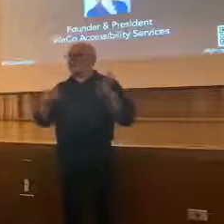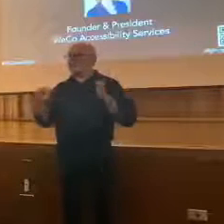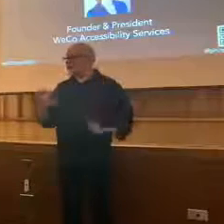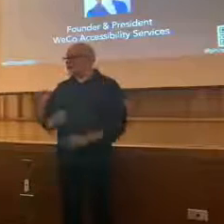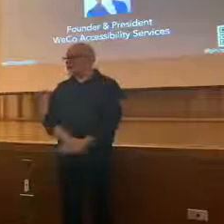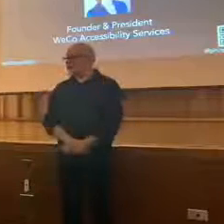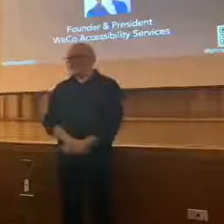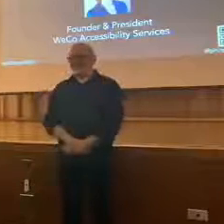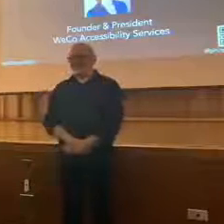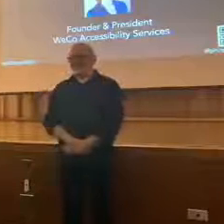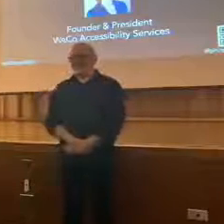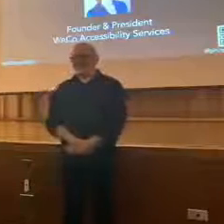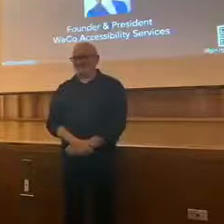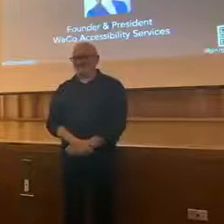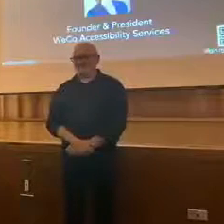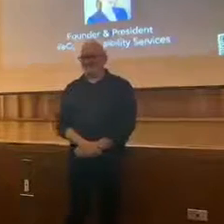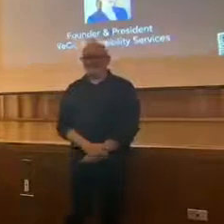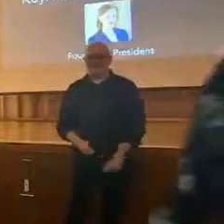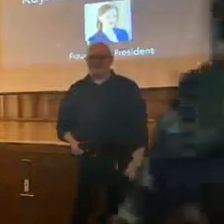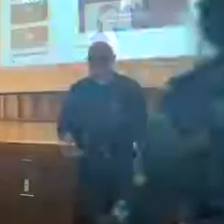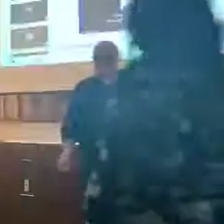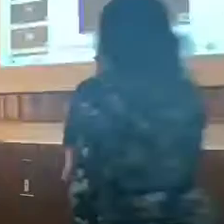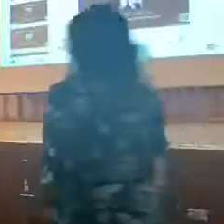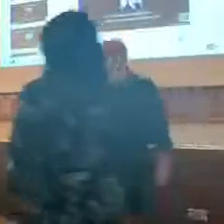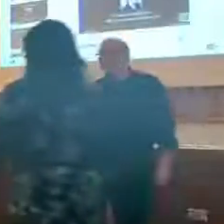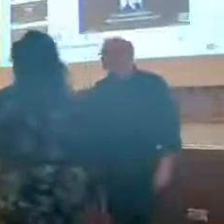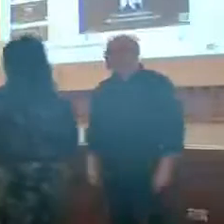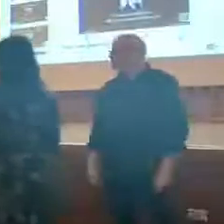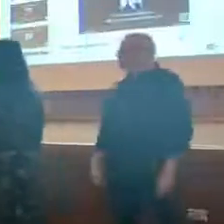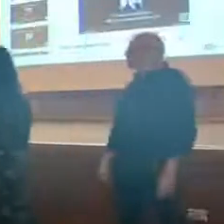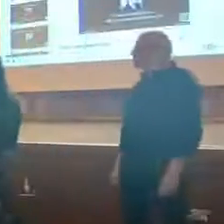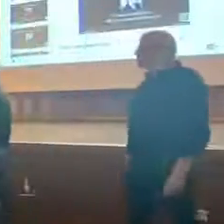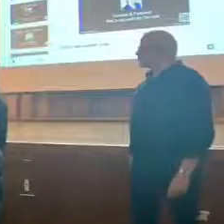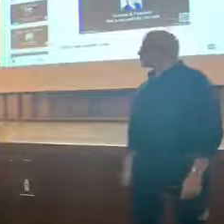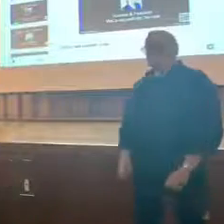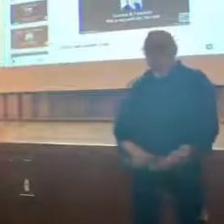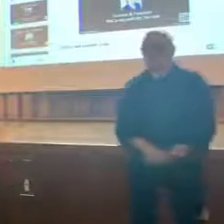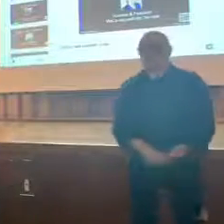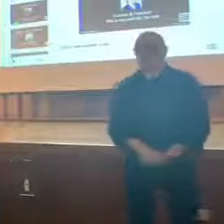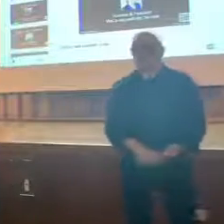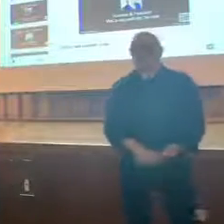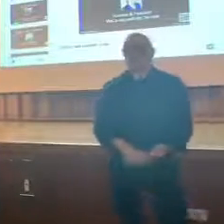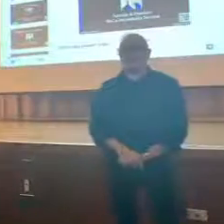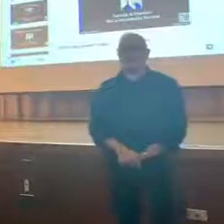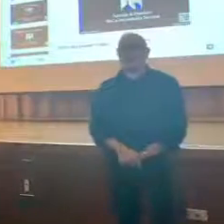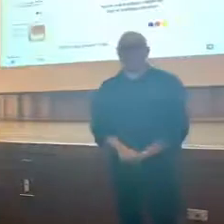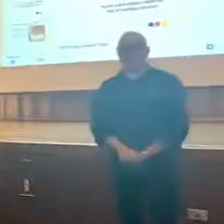this is Lynn. And this is me doing what I have to do so Lynn can get her presentation.